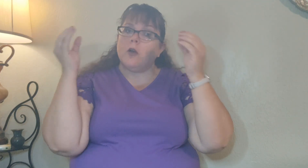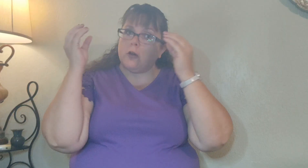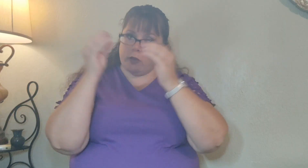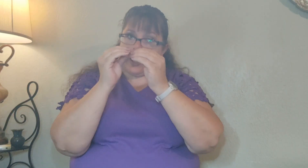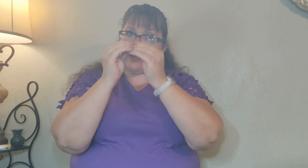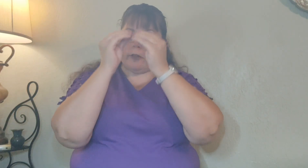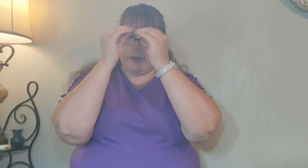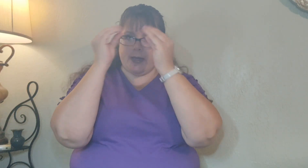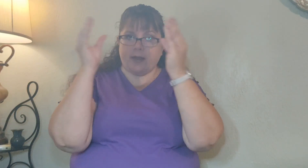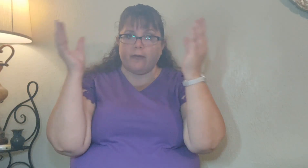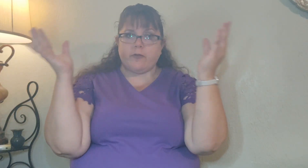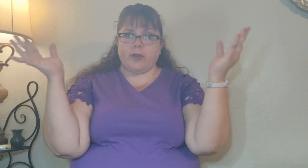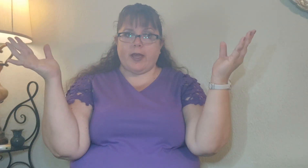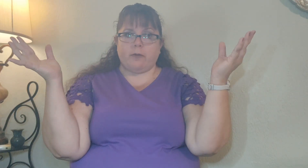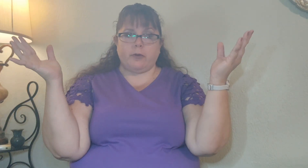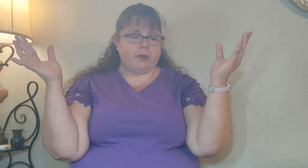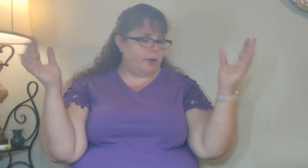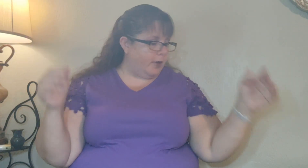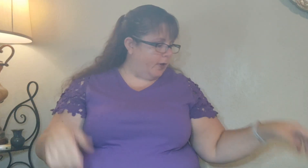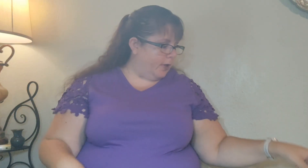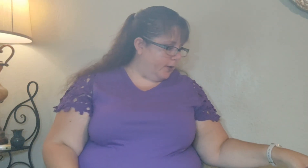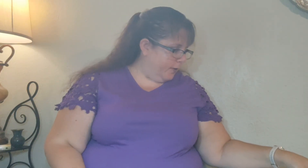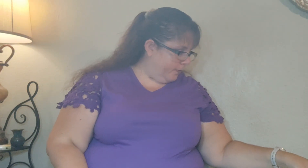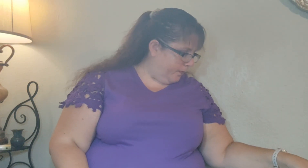or tolerant, even for that word.